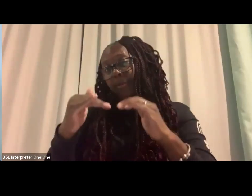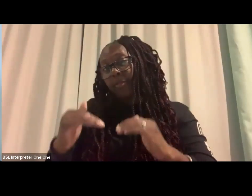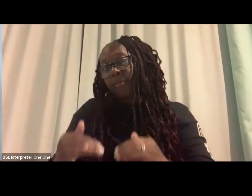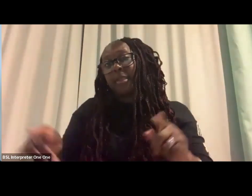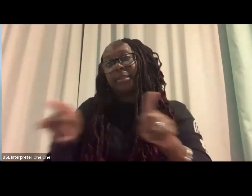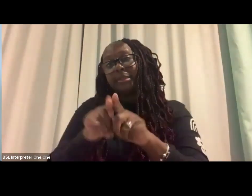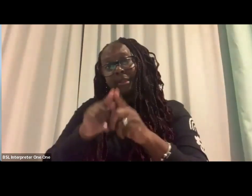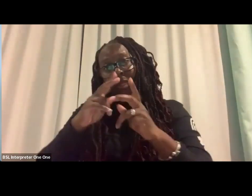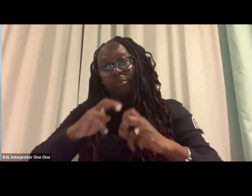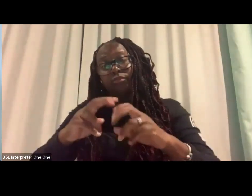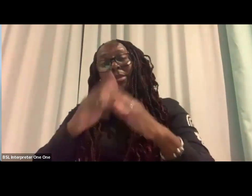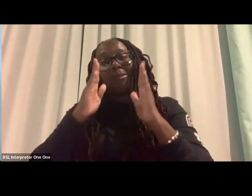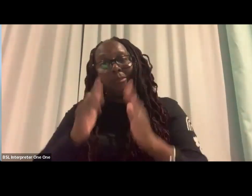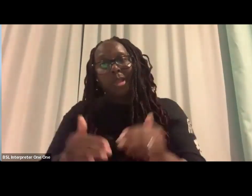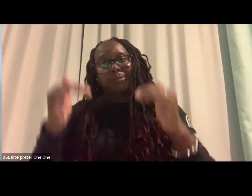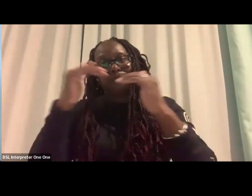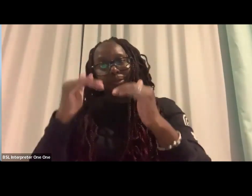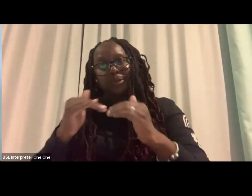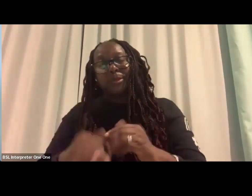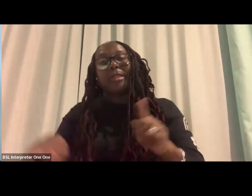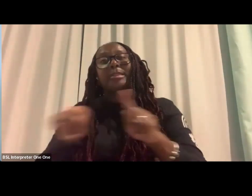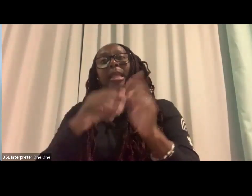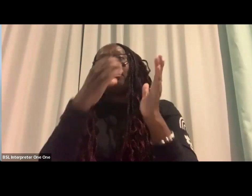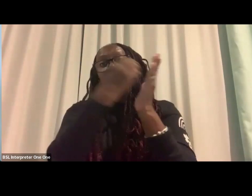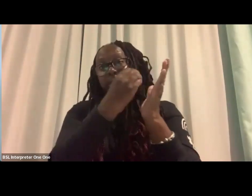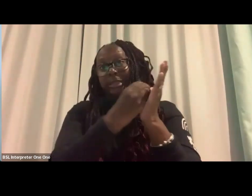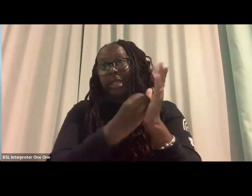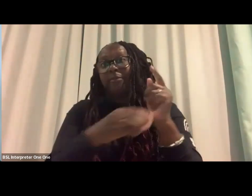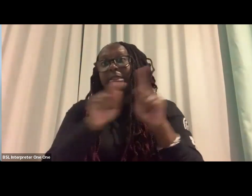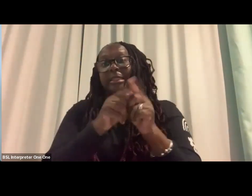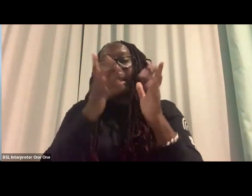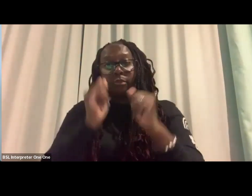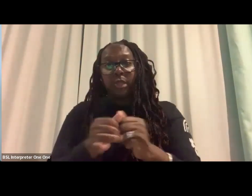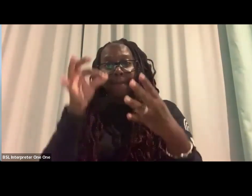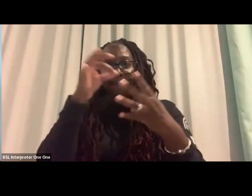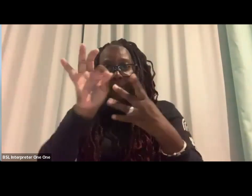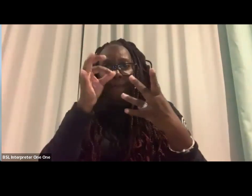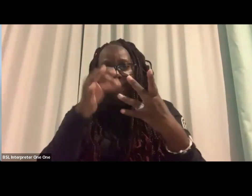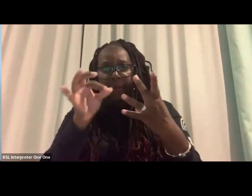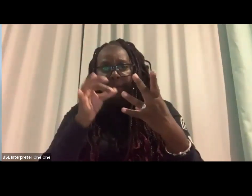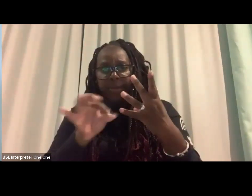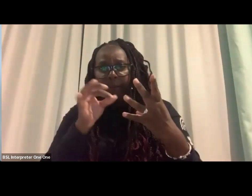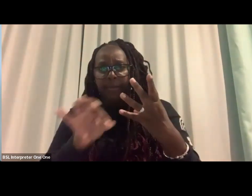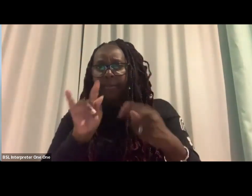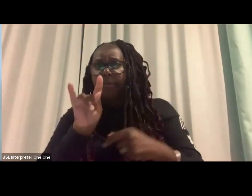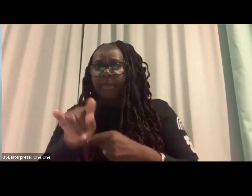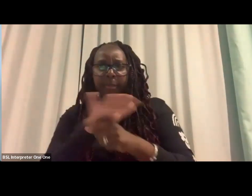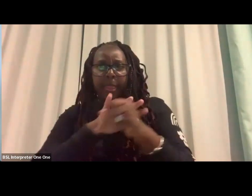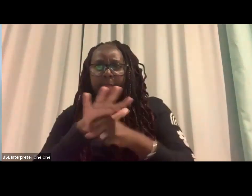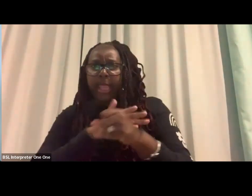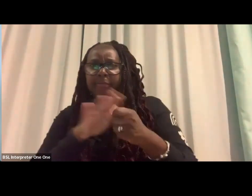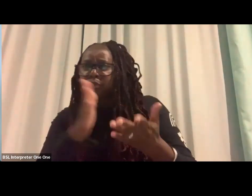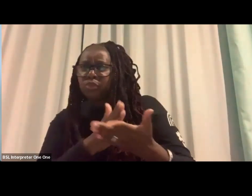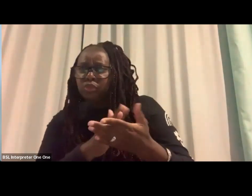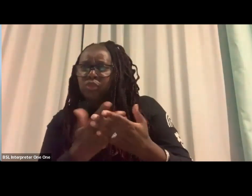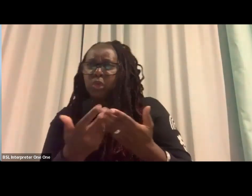to programs. And the criteria serves as a checklist to identify areas where potential effects are unknown or